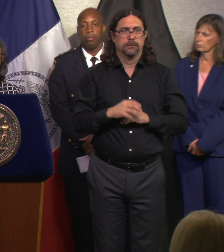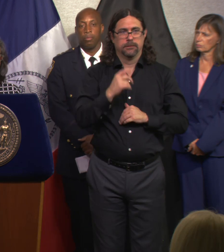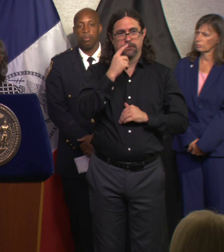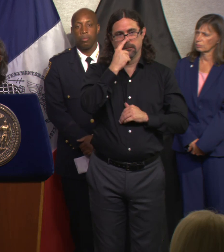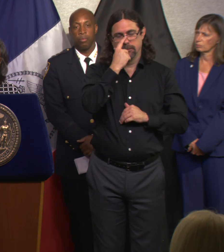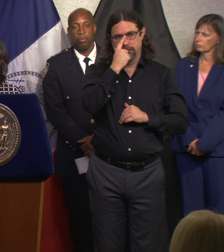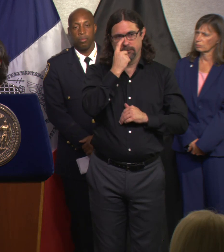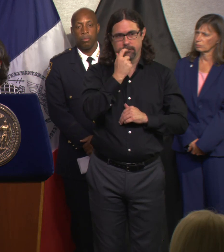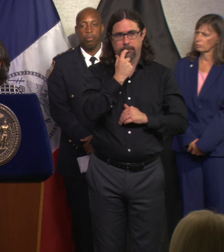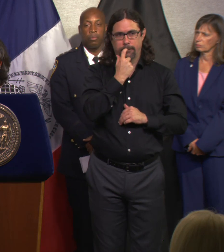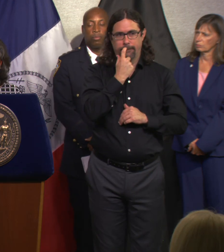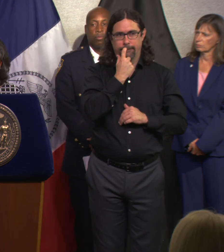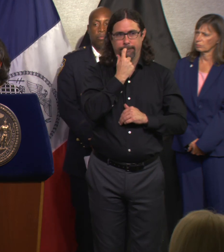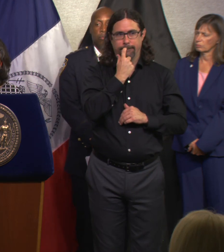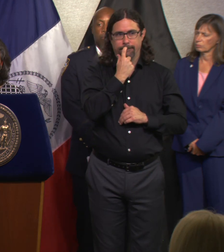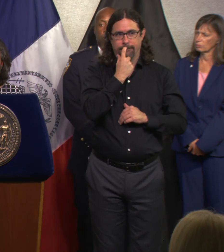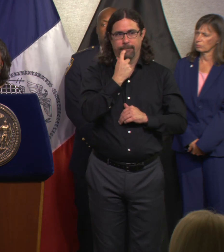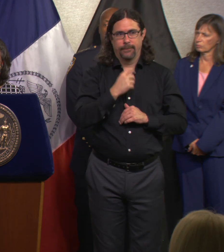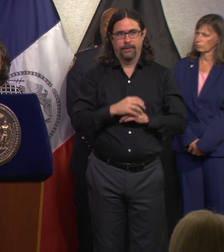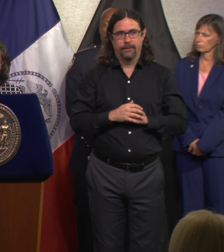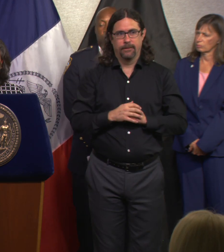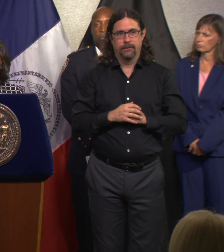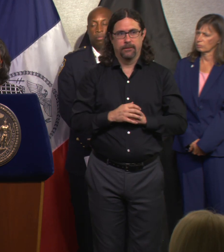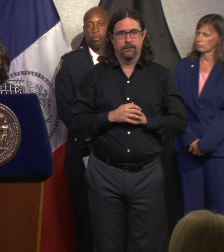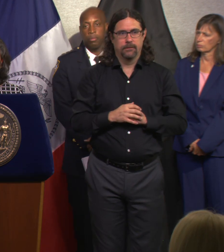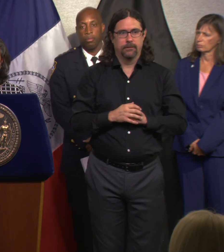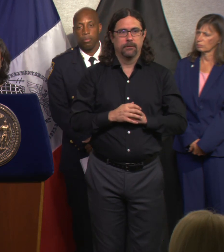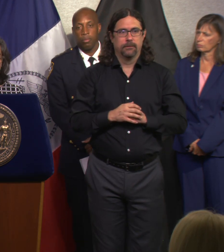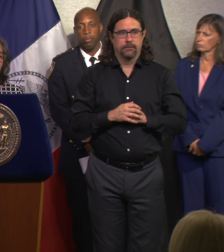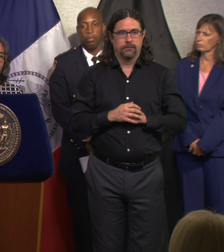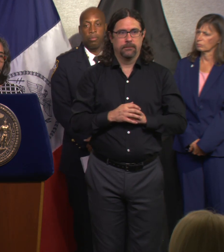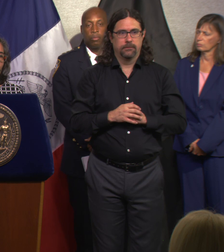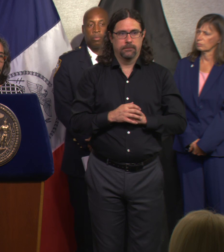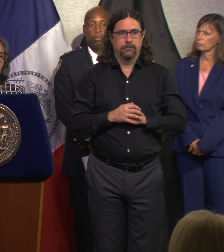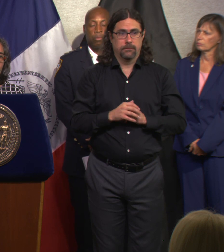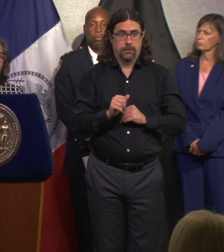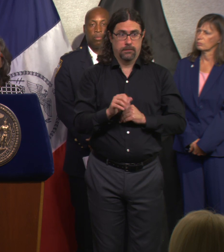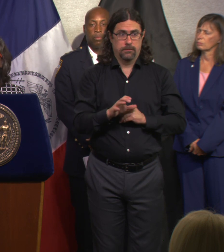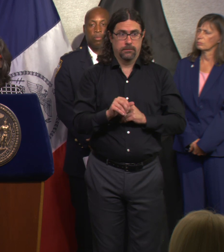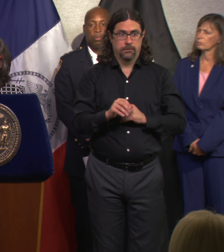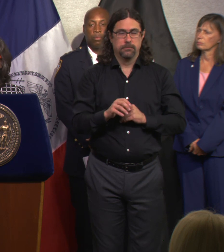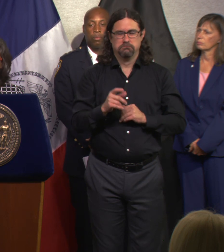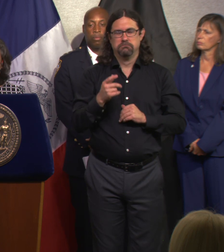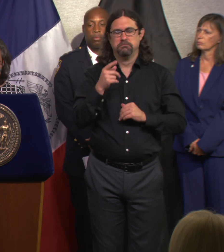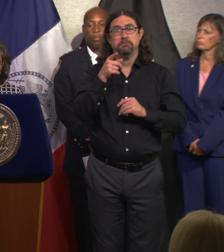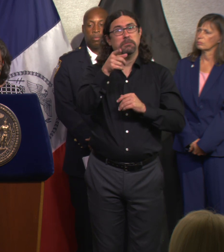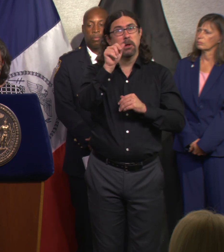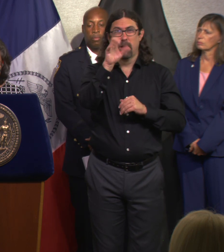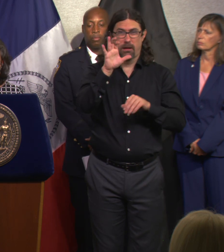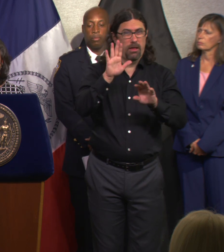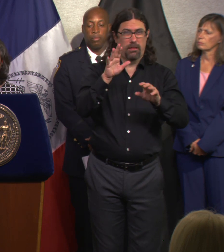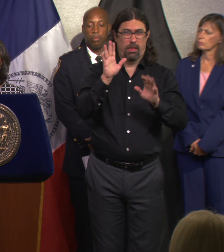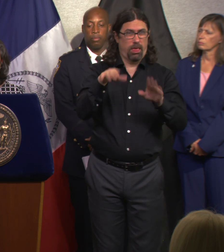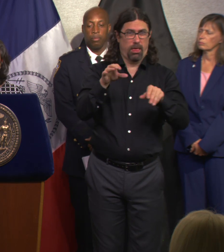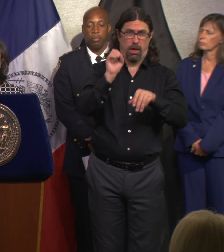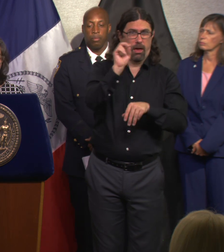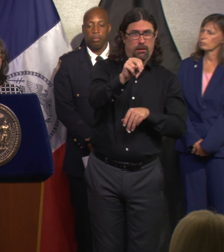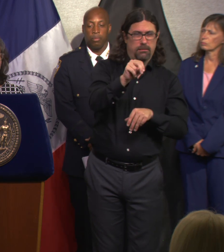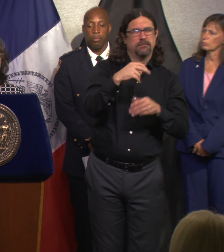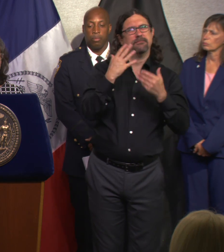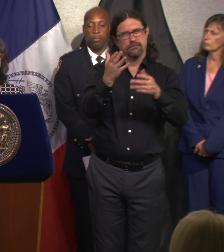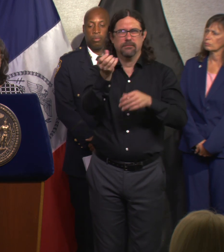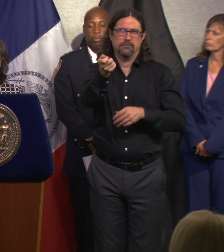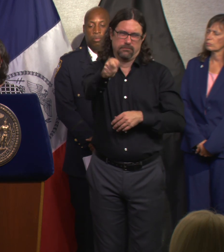until now, today is the day to turn it on. And we want to remind folks that setting it at 78 degrees will keep